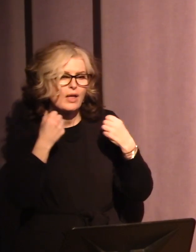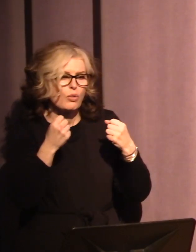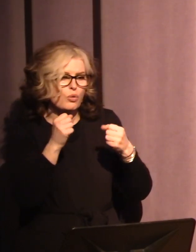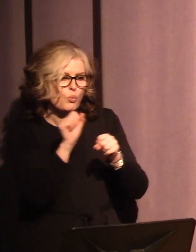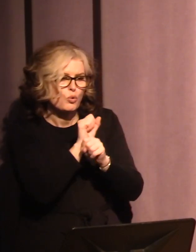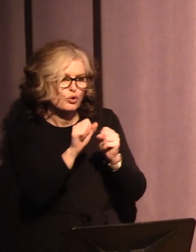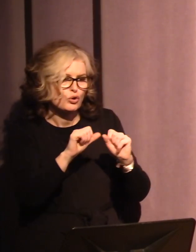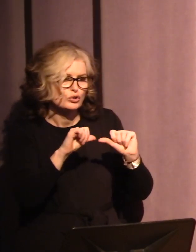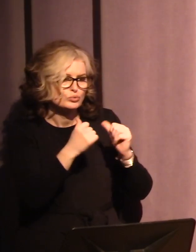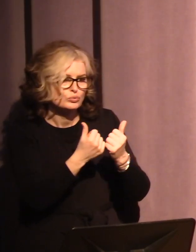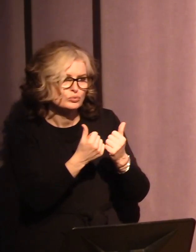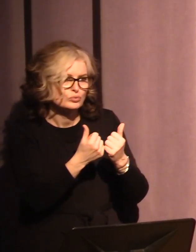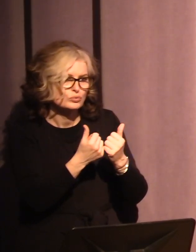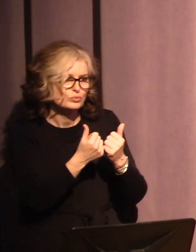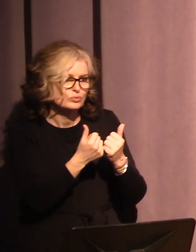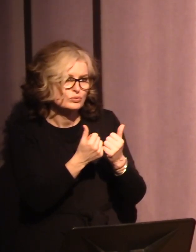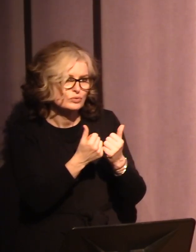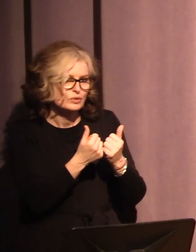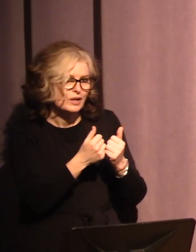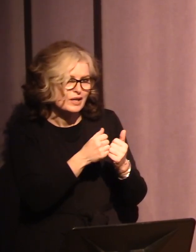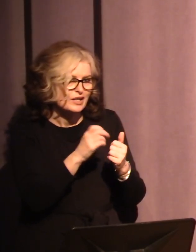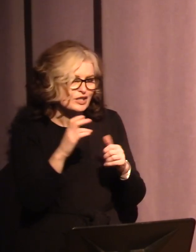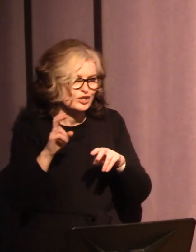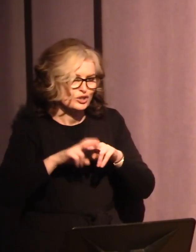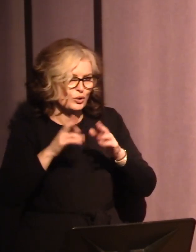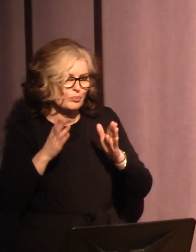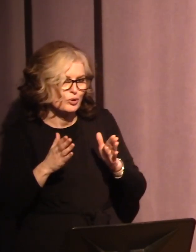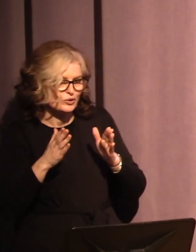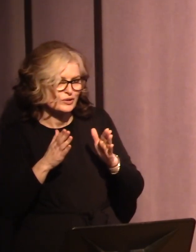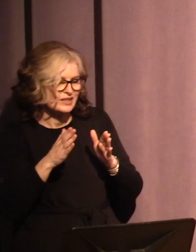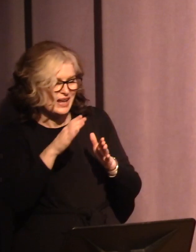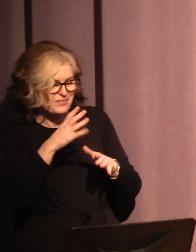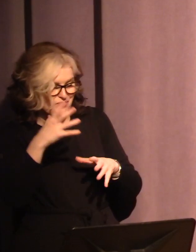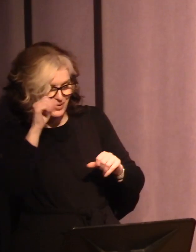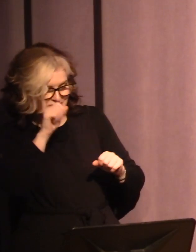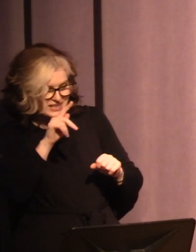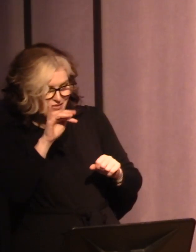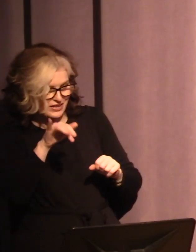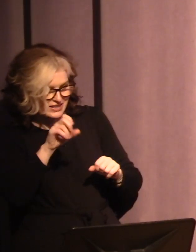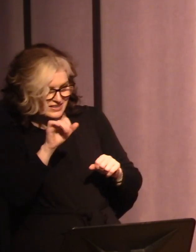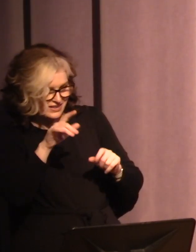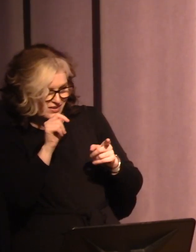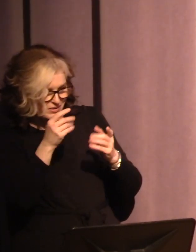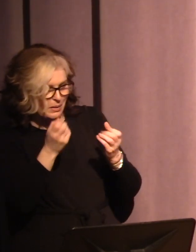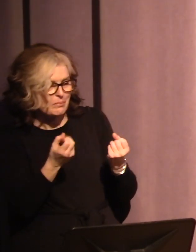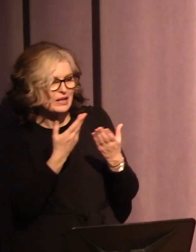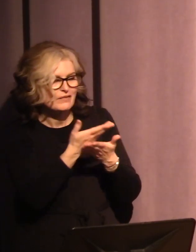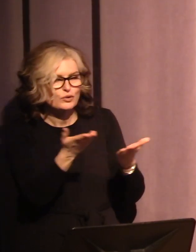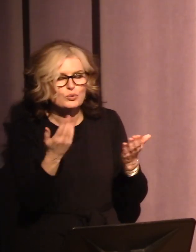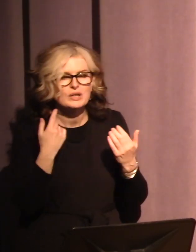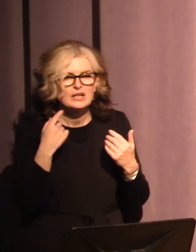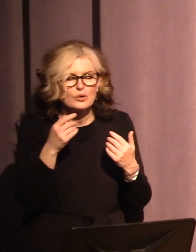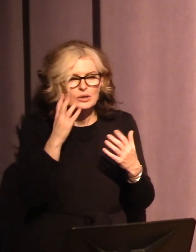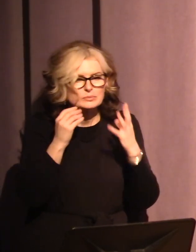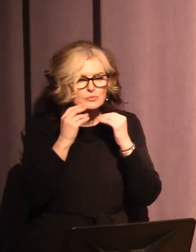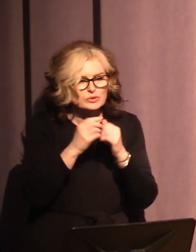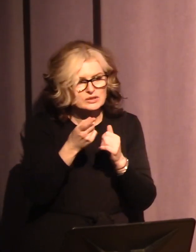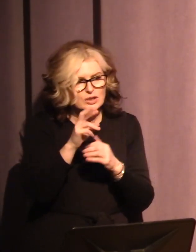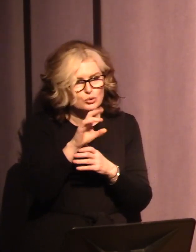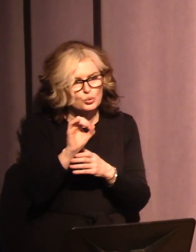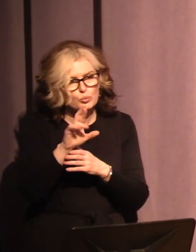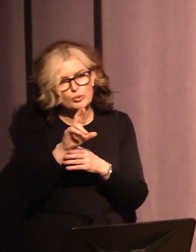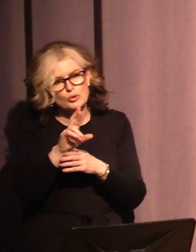Association chairwoman and president, Tiffany Scott. So many of you here tonight might be familiar with Dr.